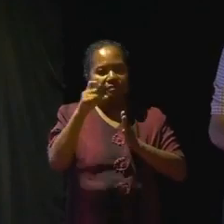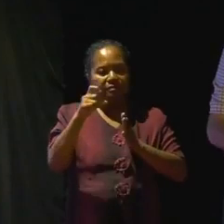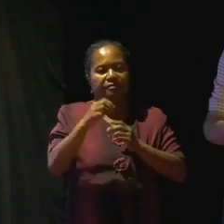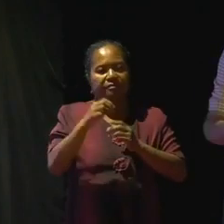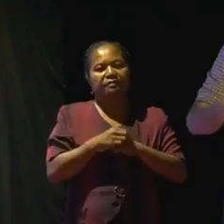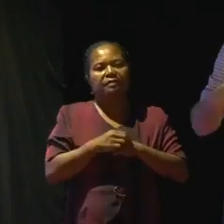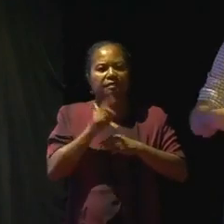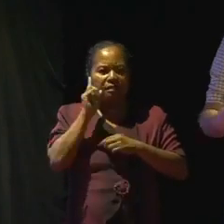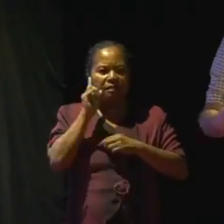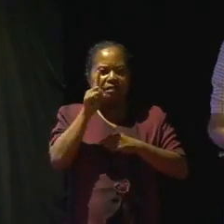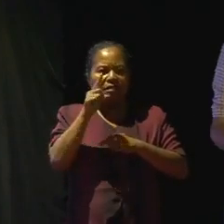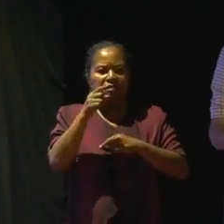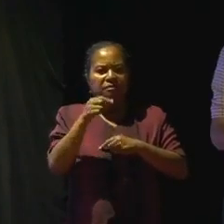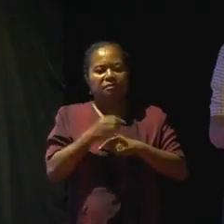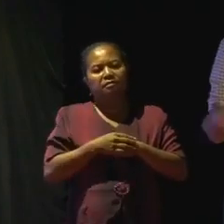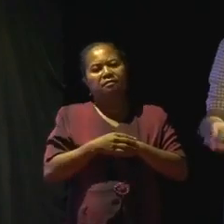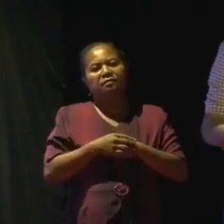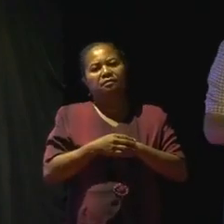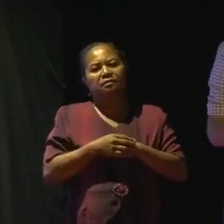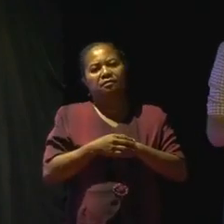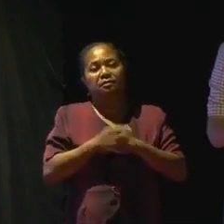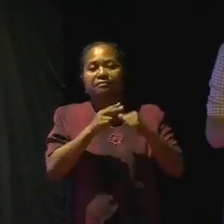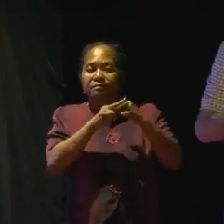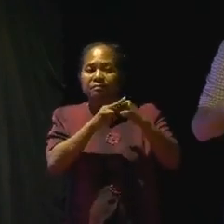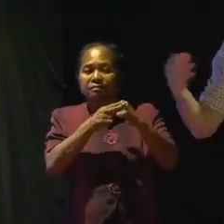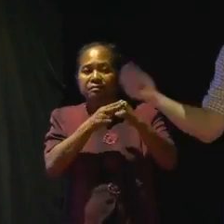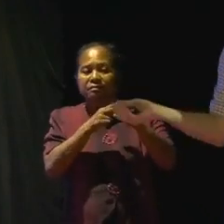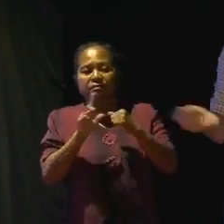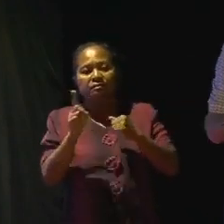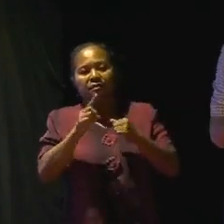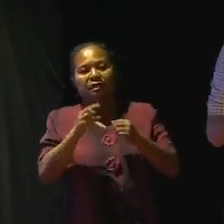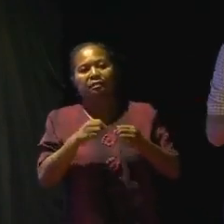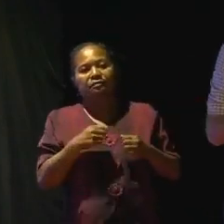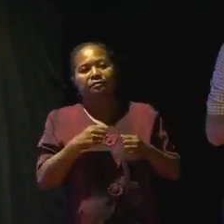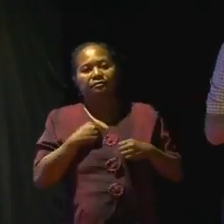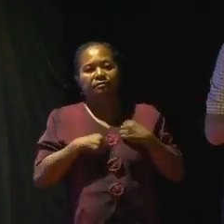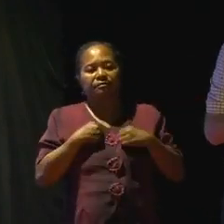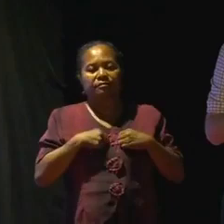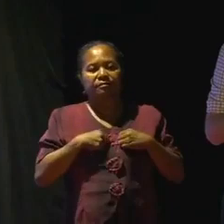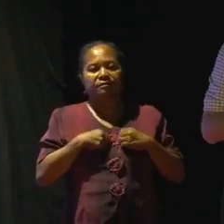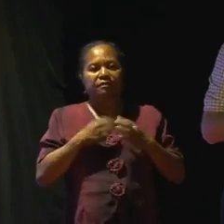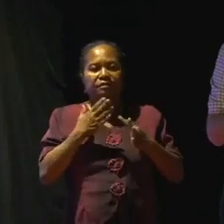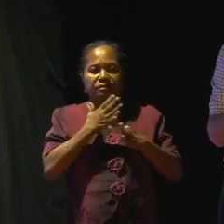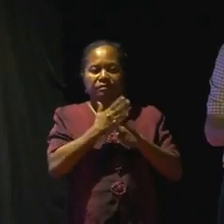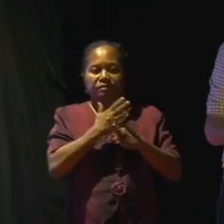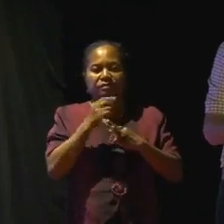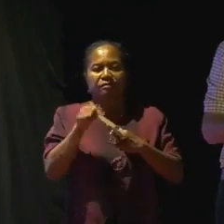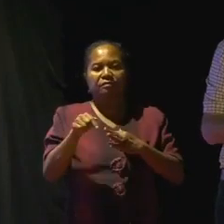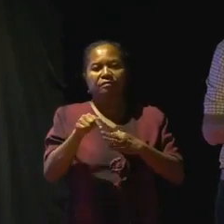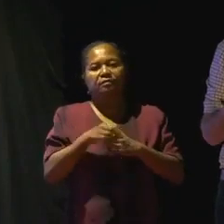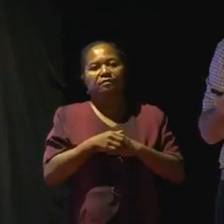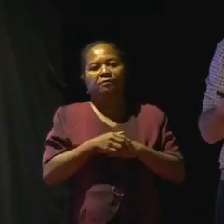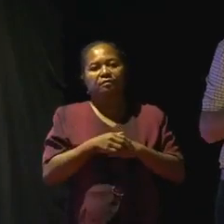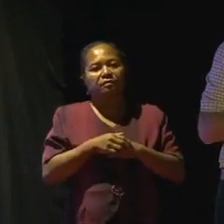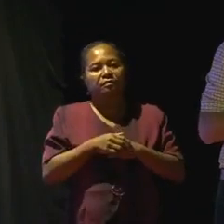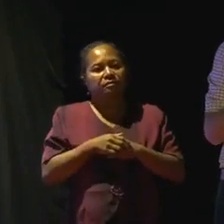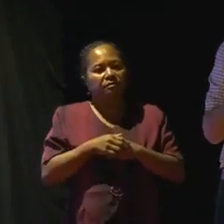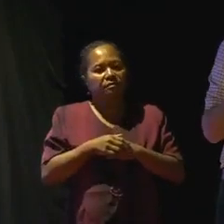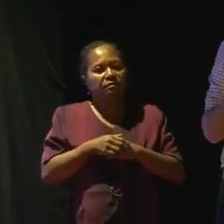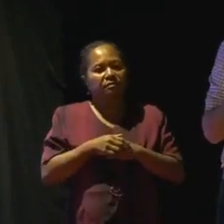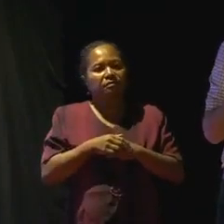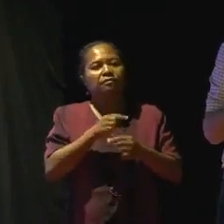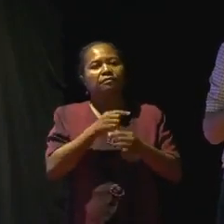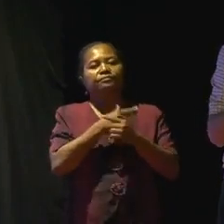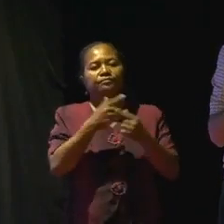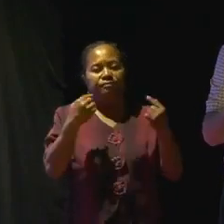their identity, and are interacting with the IRC now through this portal. Okay, so pretty impressive stuff. We